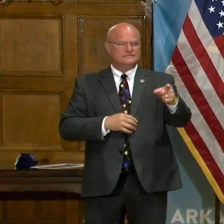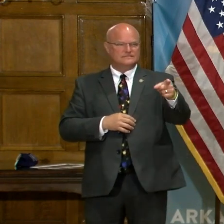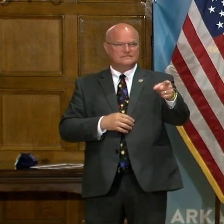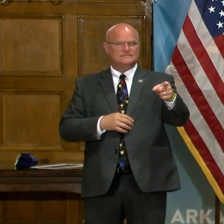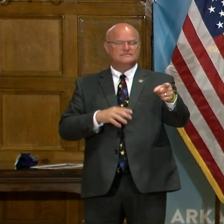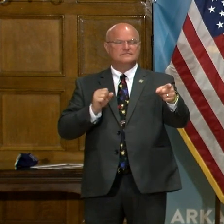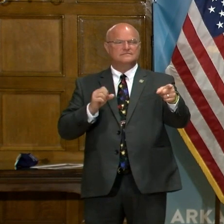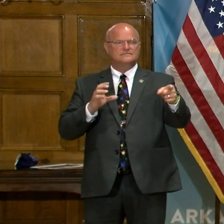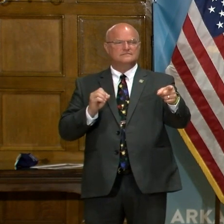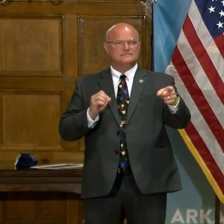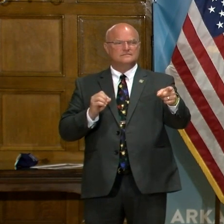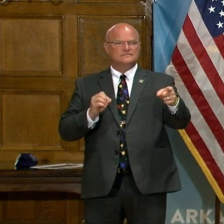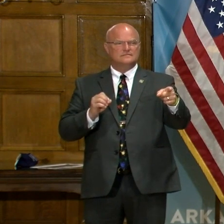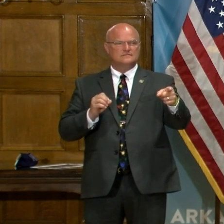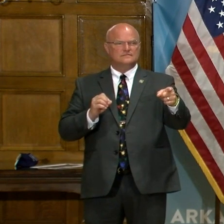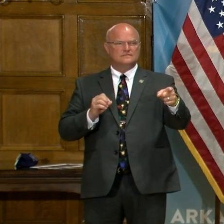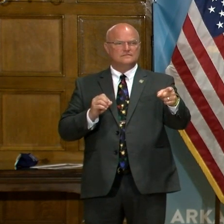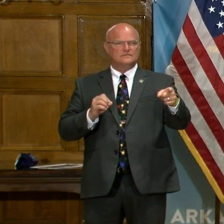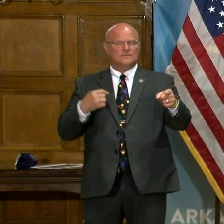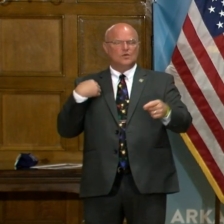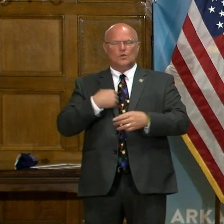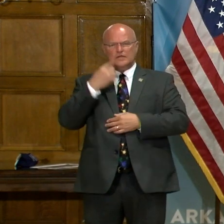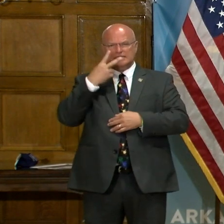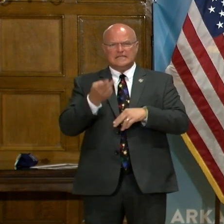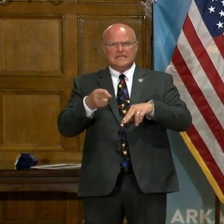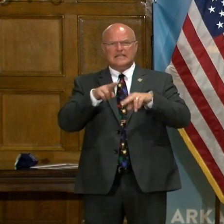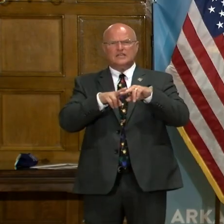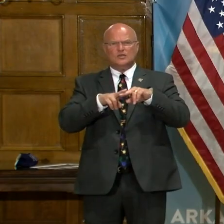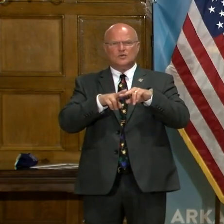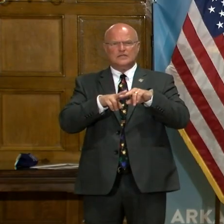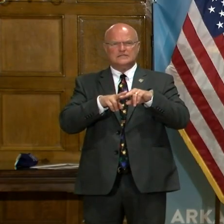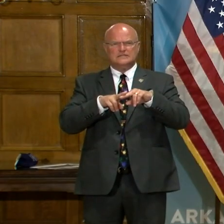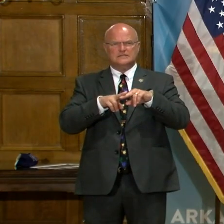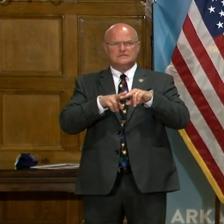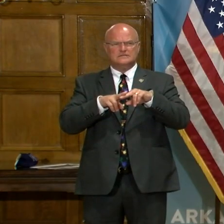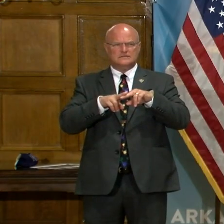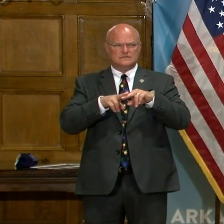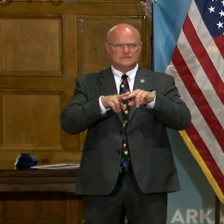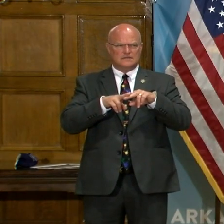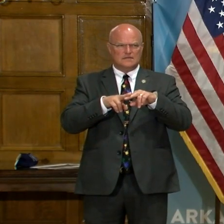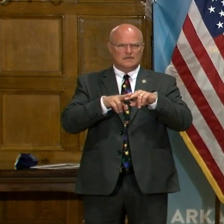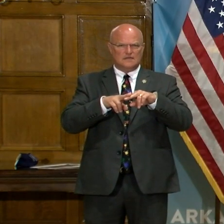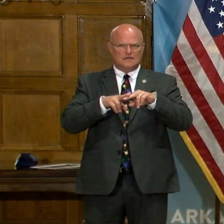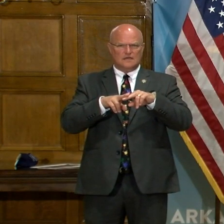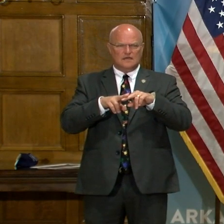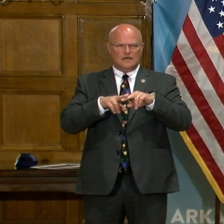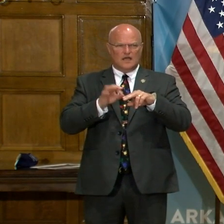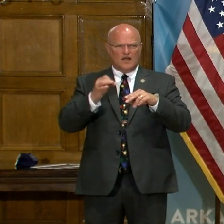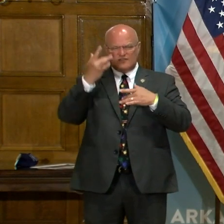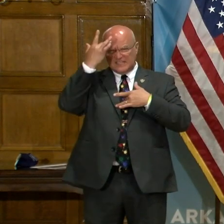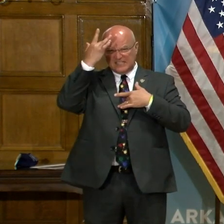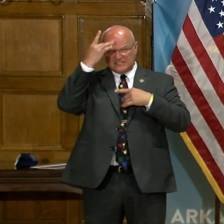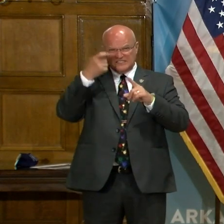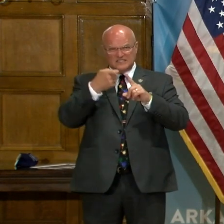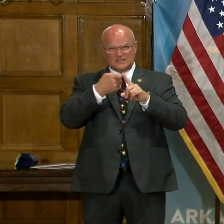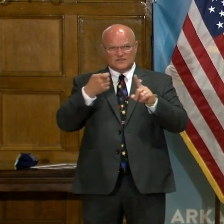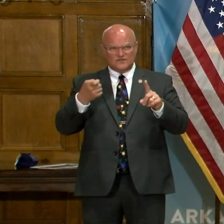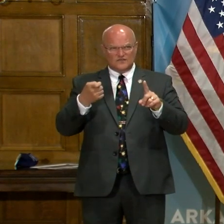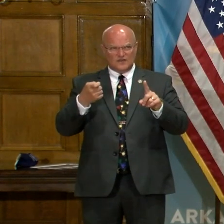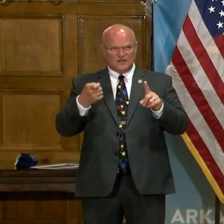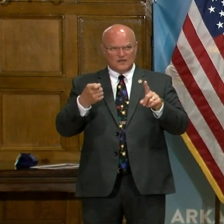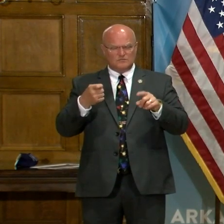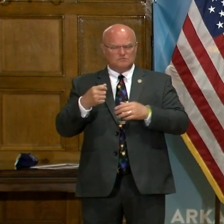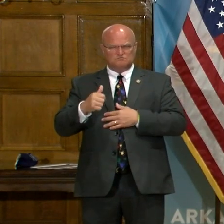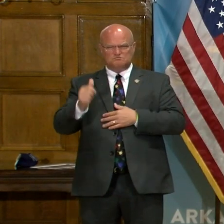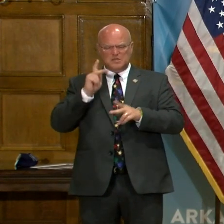Yes? So we're seeing increasing politicization of the illness, from I'm not going to wear